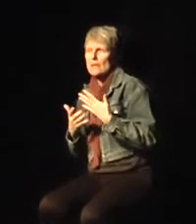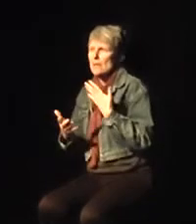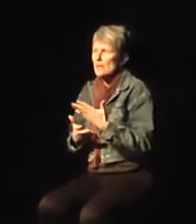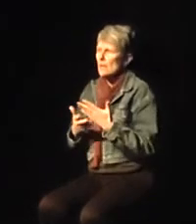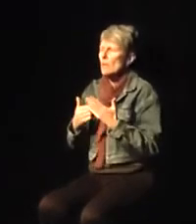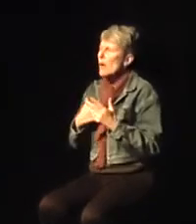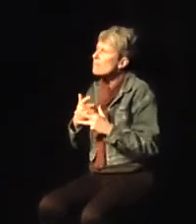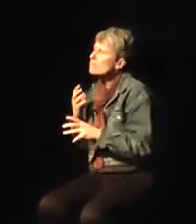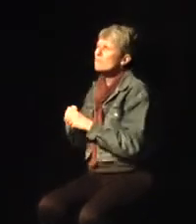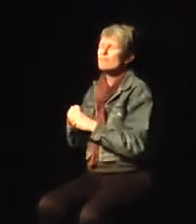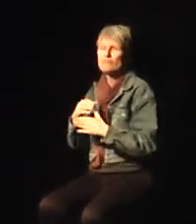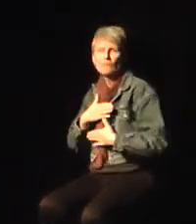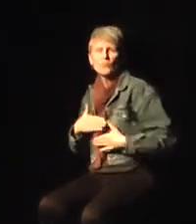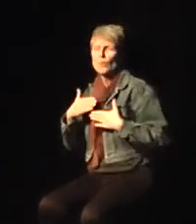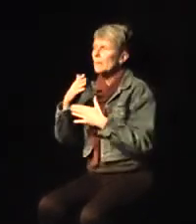insisting on taking part.